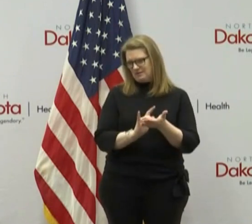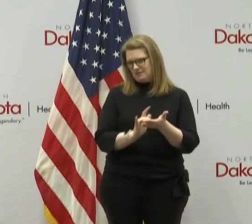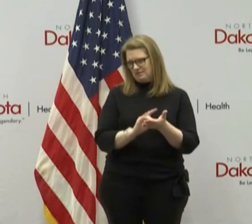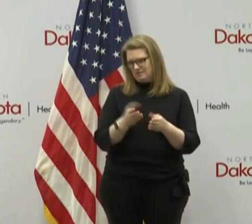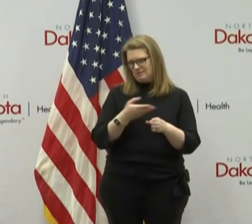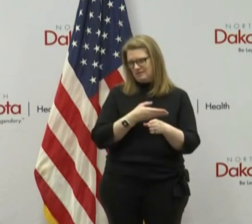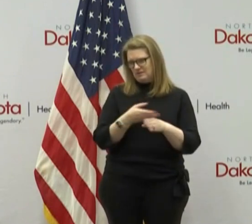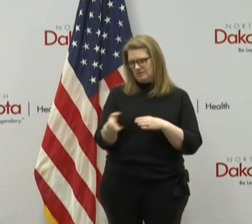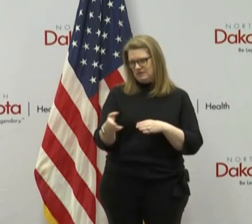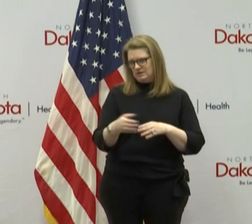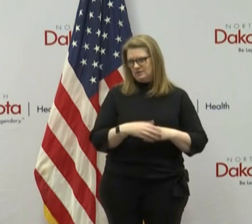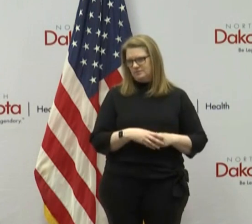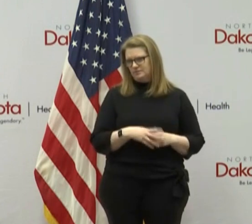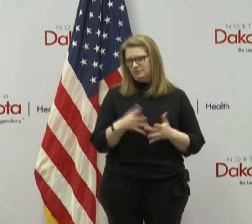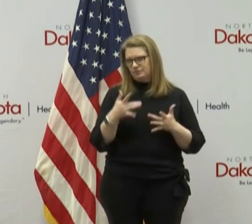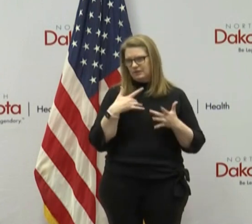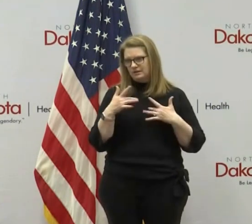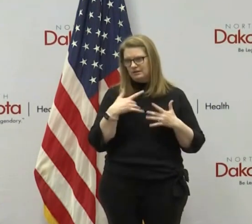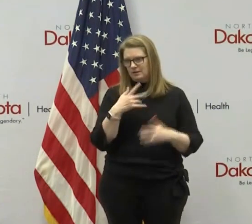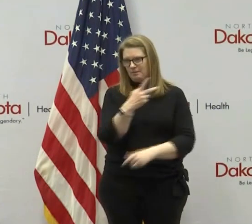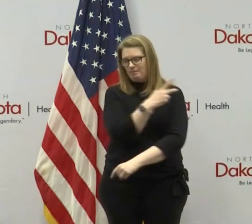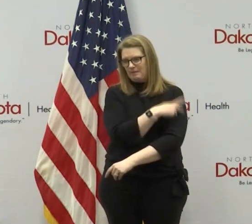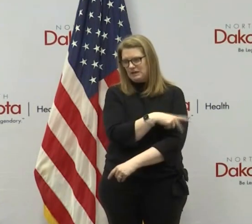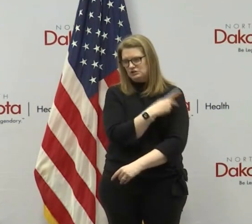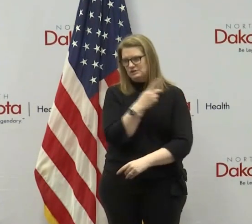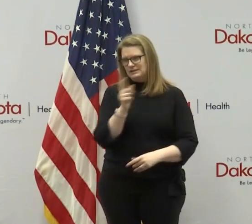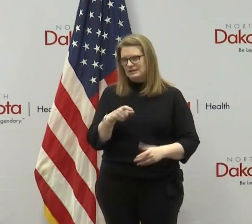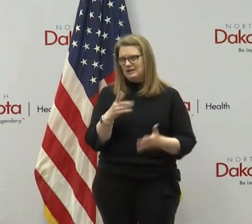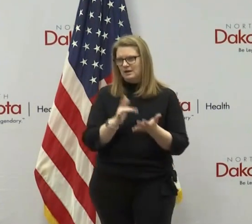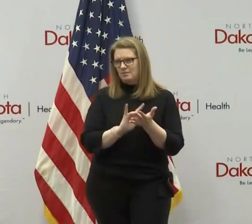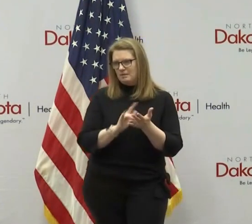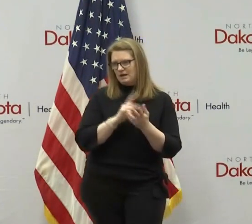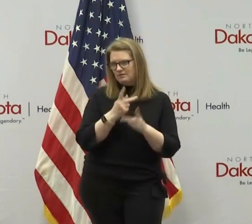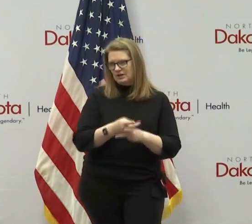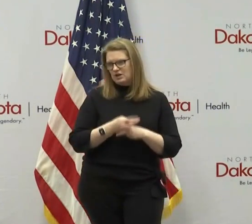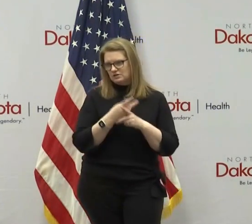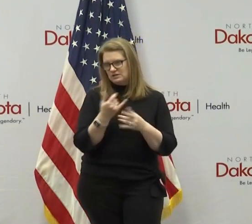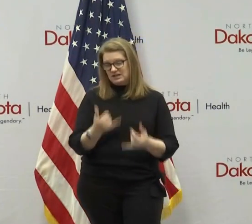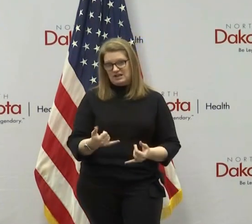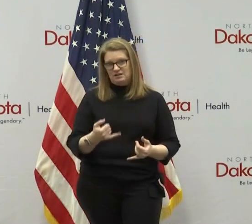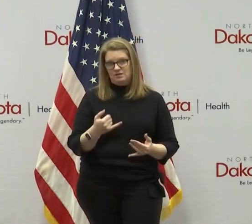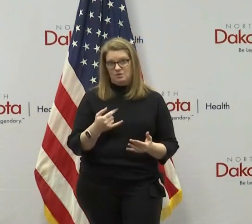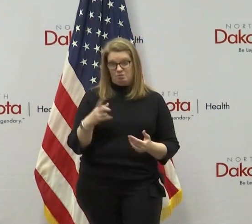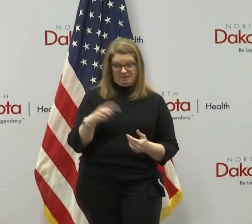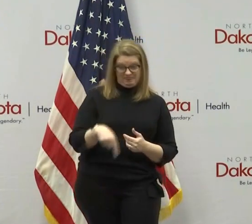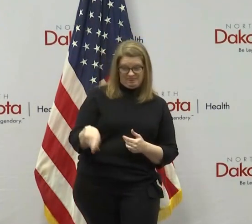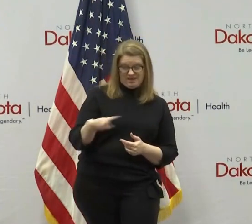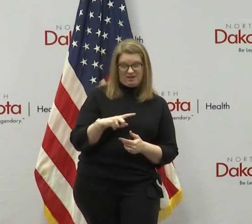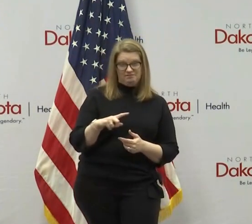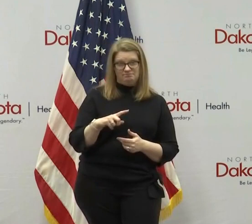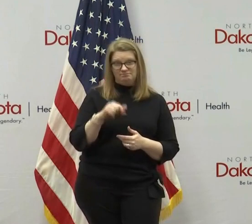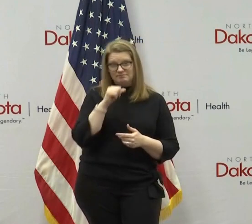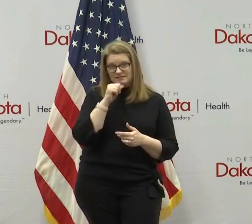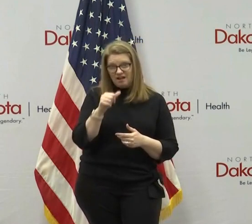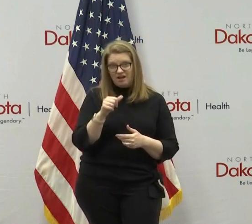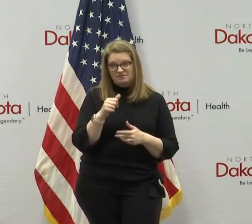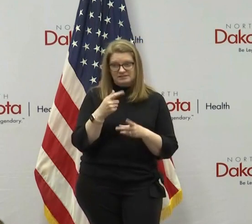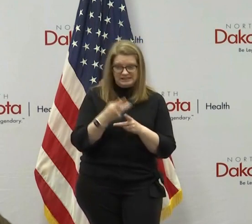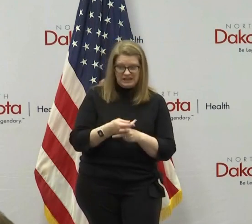there a concern that patients in need of medical care today might not be taken care of? Well, I